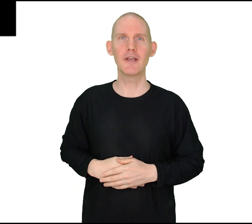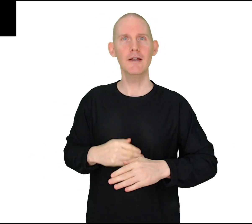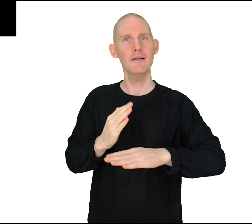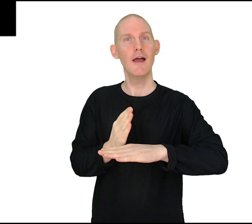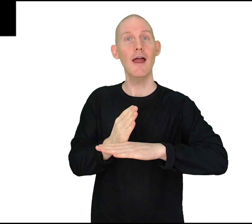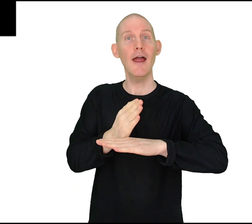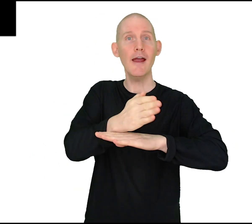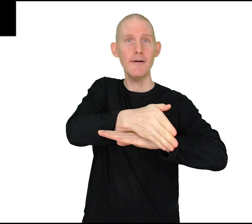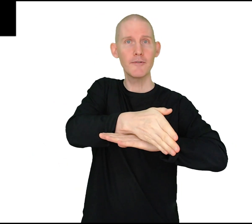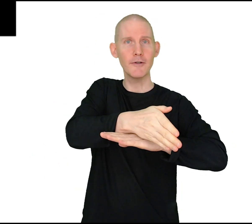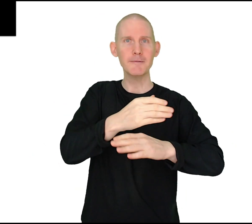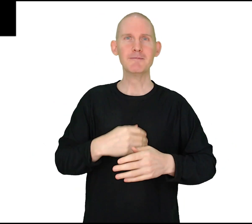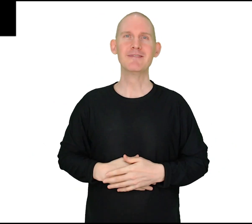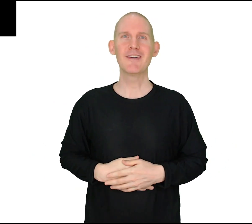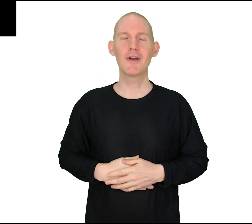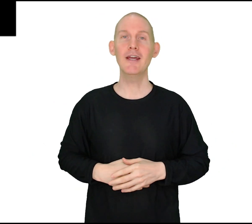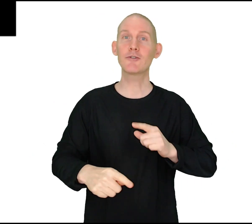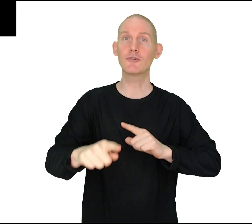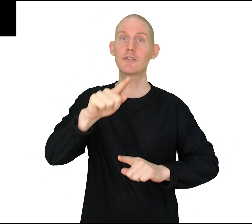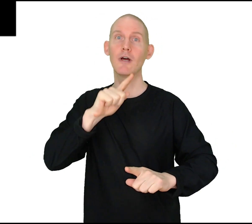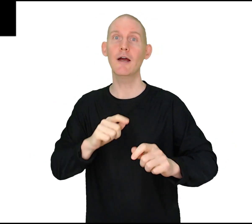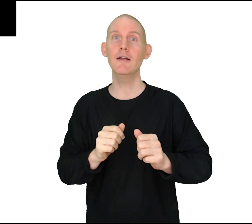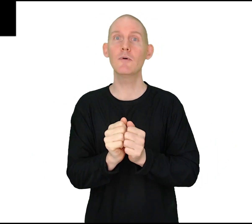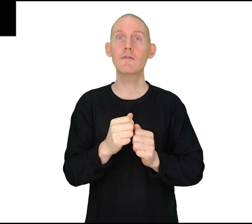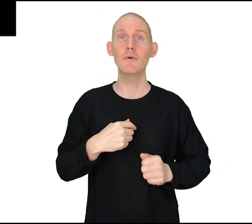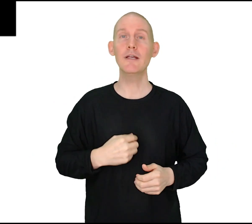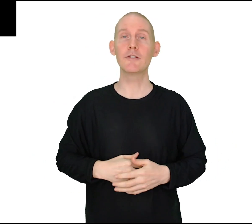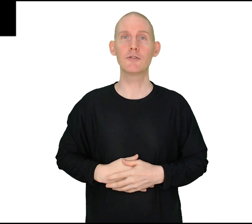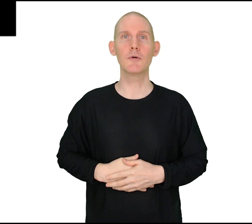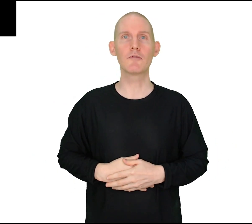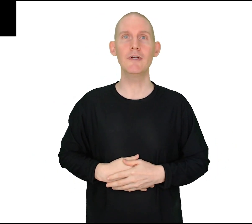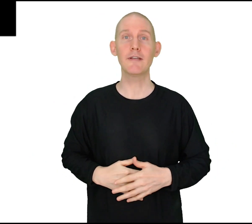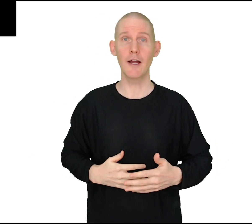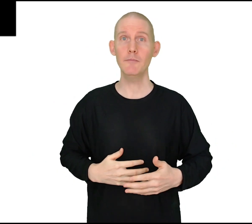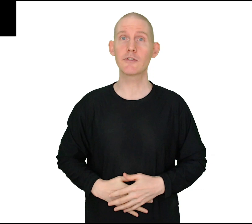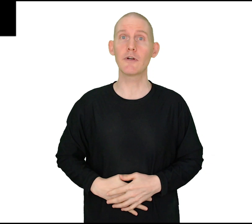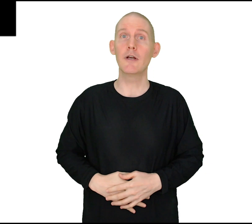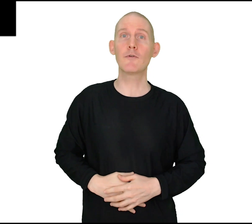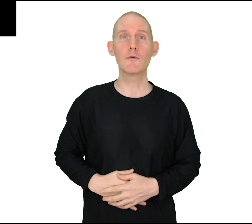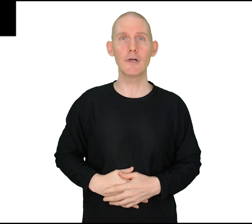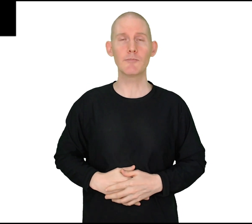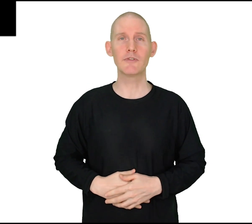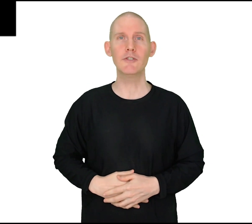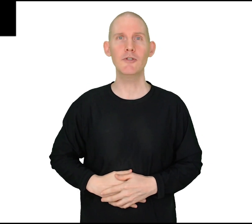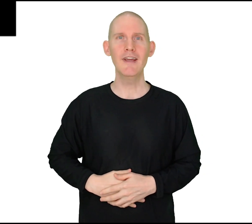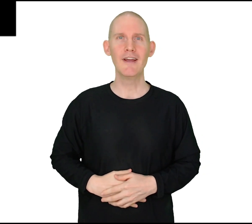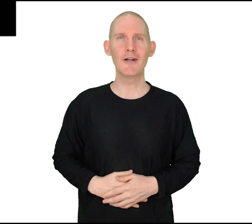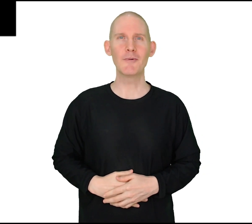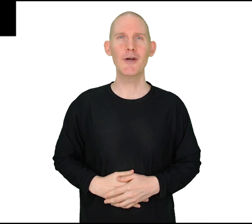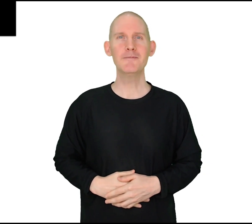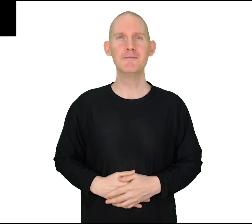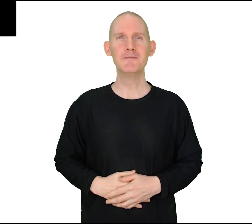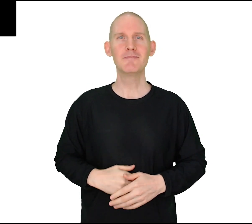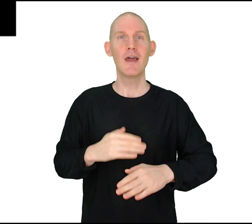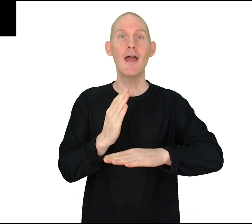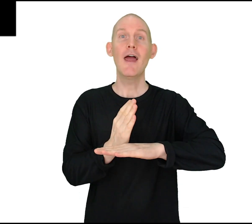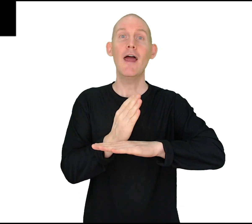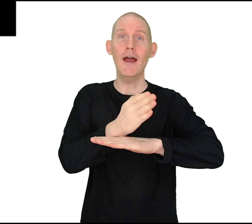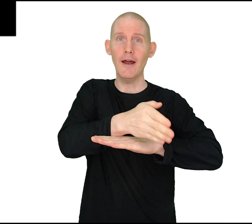again, after. Okay, so sign with me. Let's do it 3 times, starting from the rest position. Here we go.